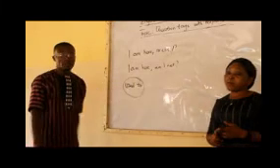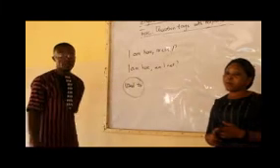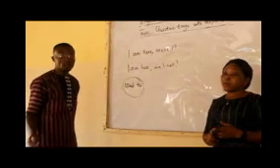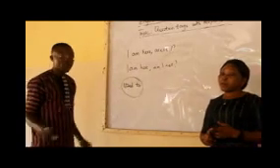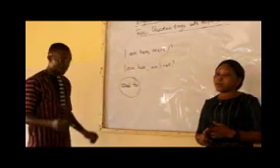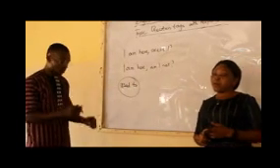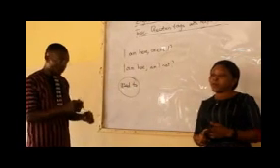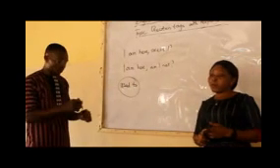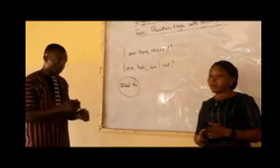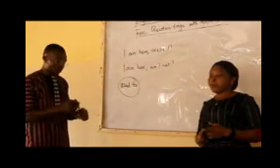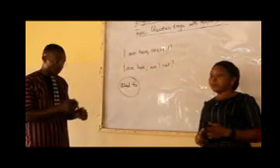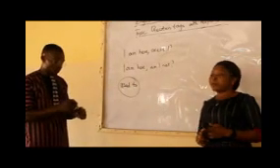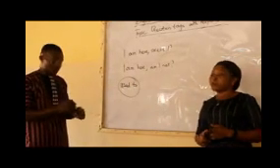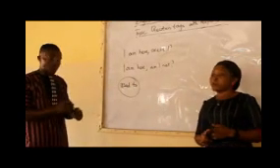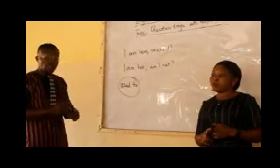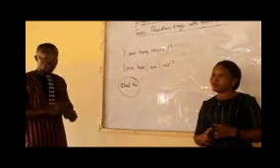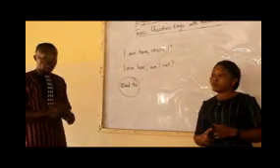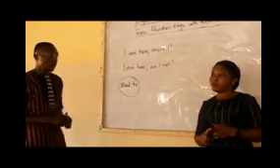statement,